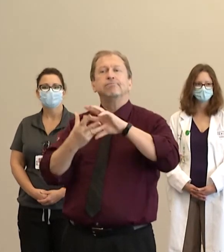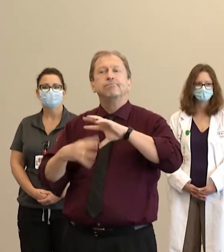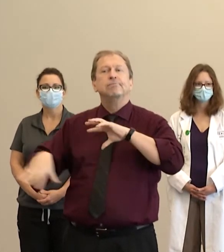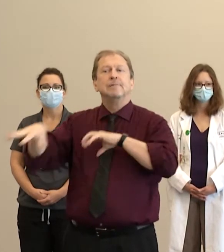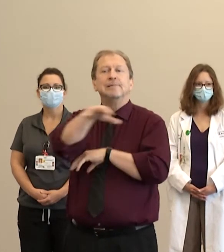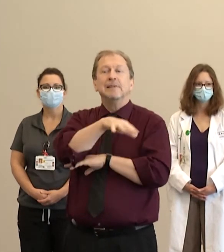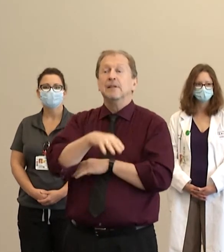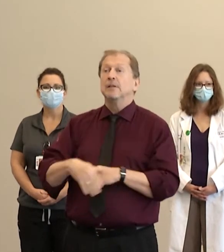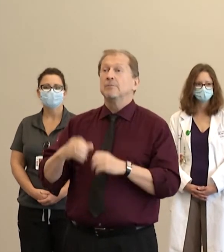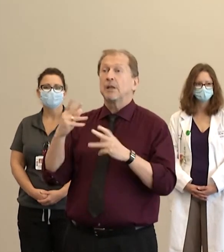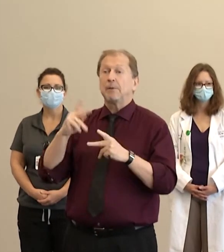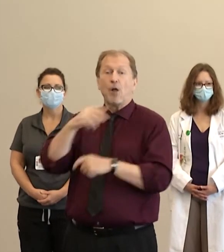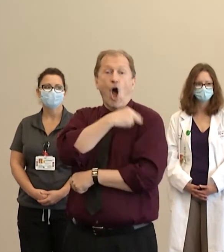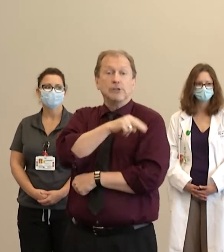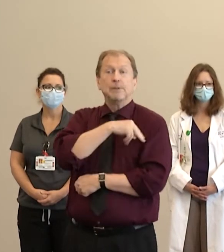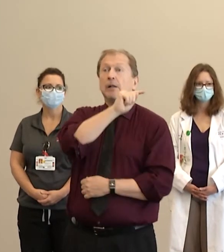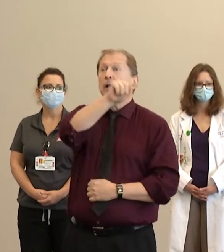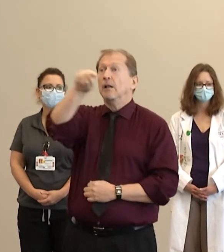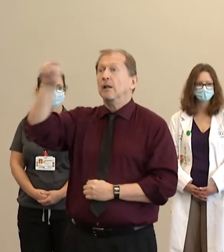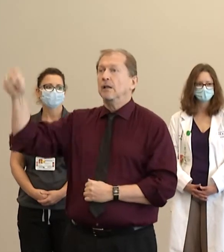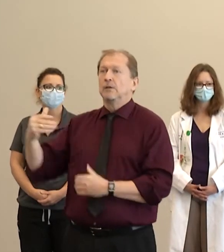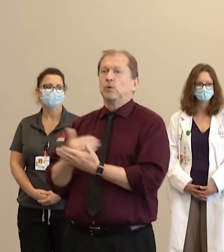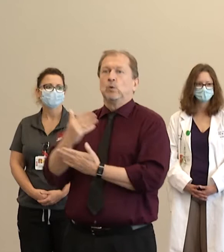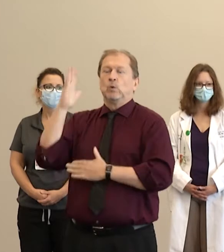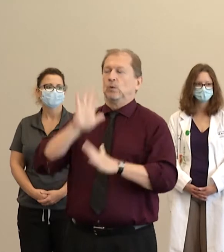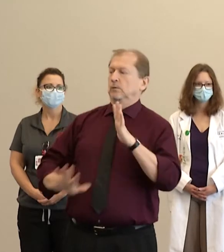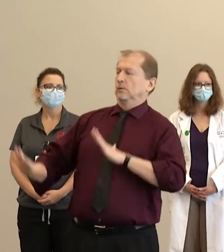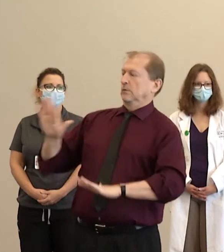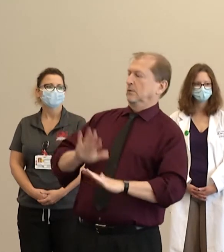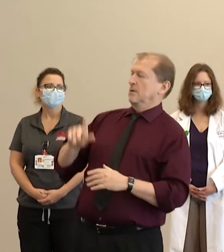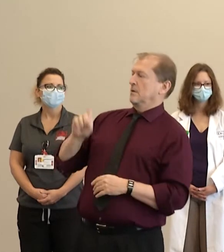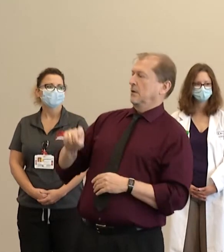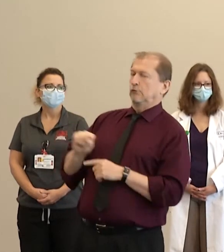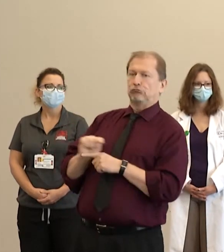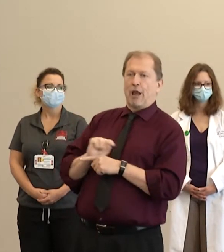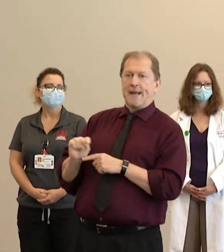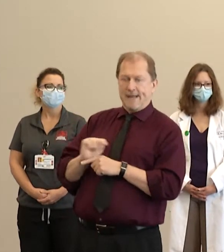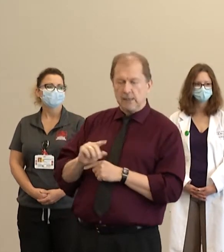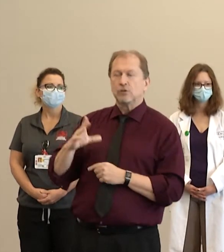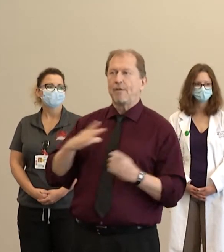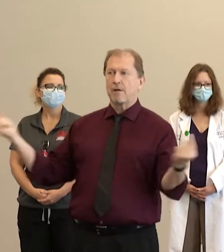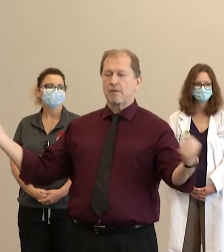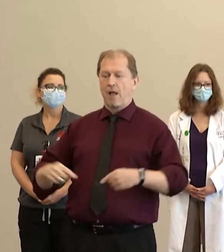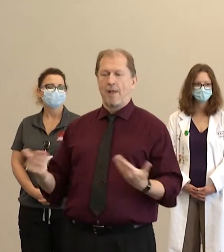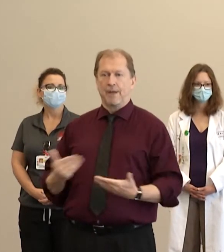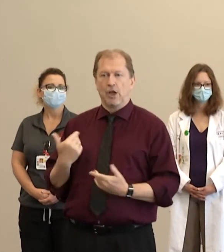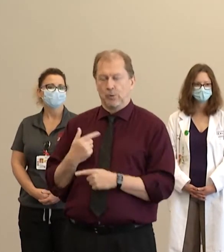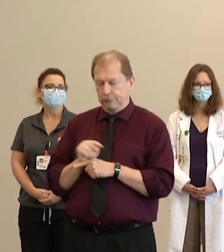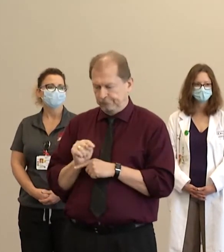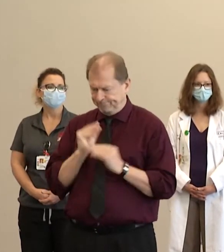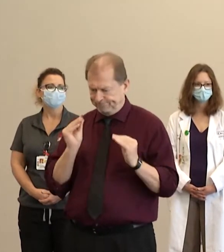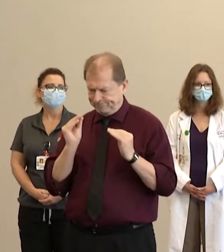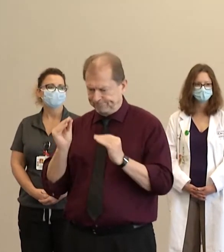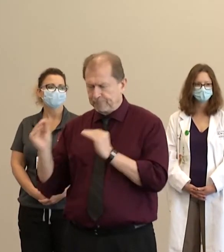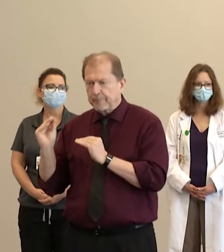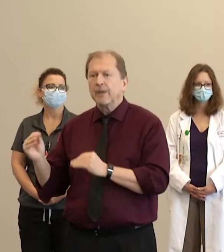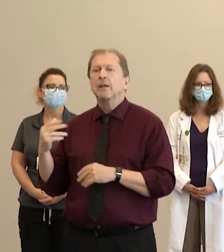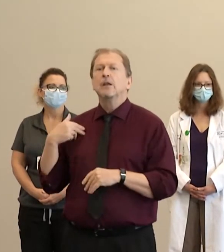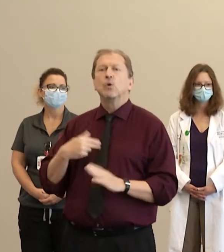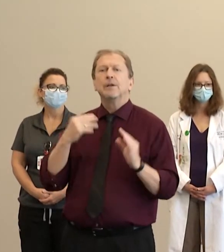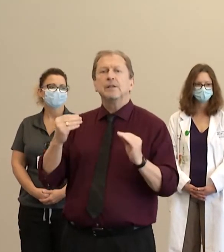COVID units feel ready and prepared. As you mentioned, starting this week, in addition to ventilator and central